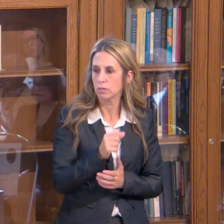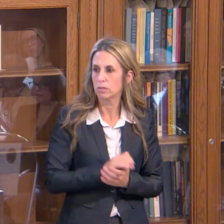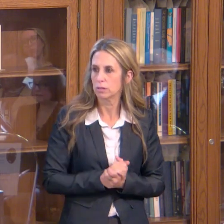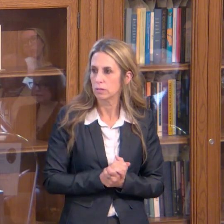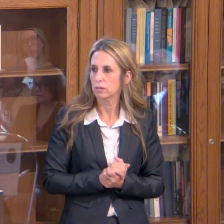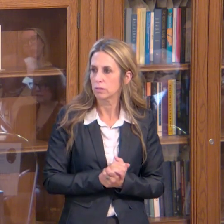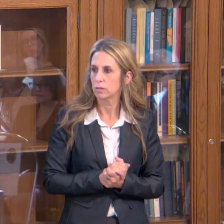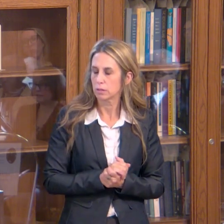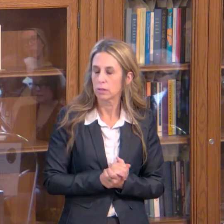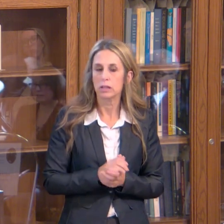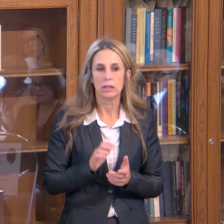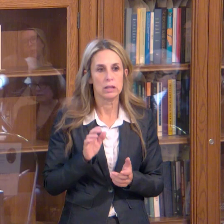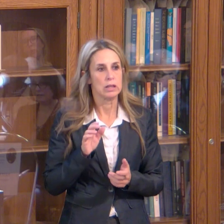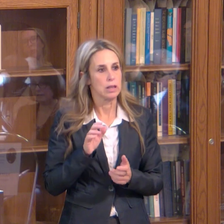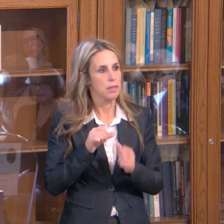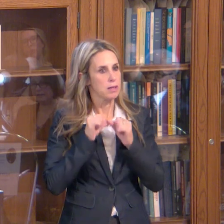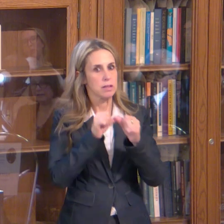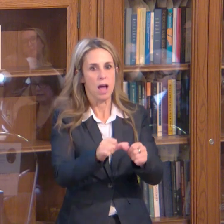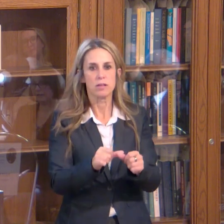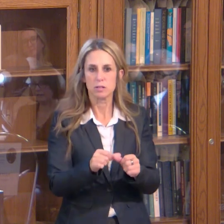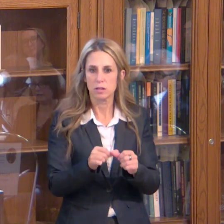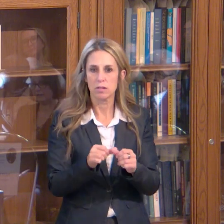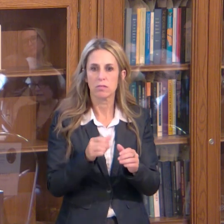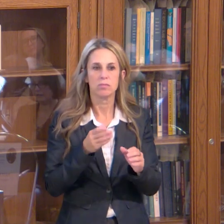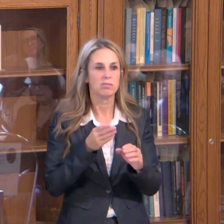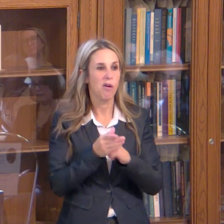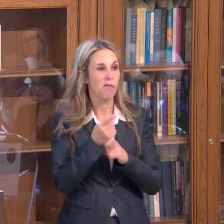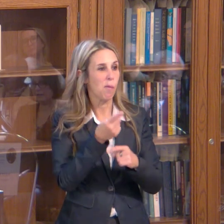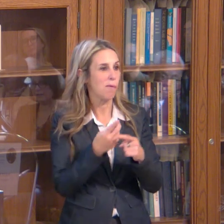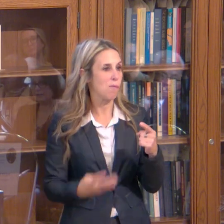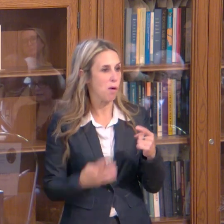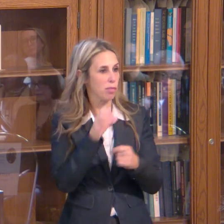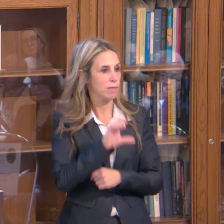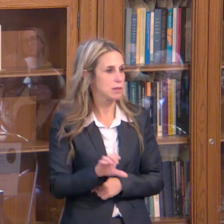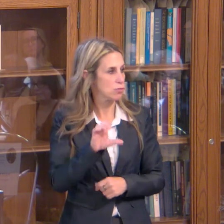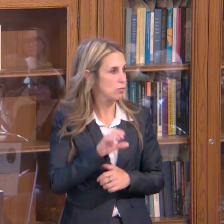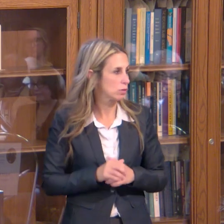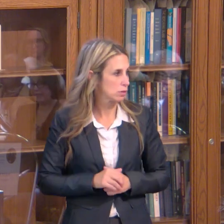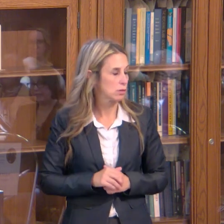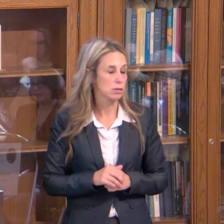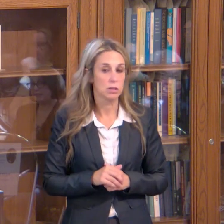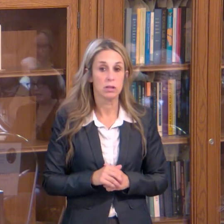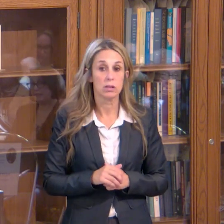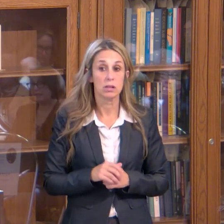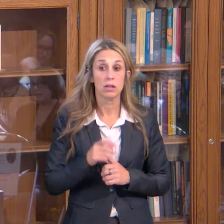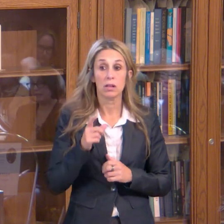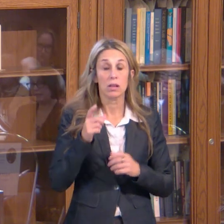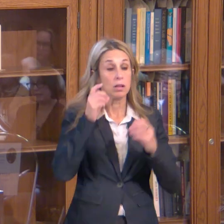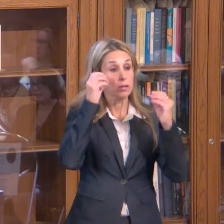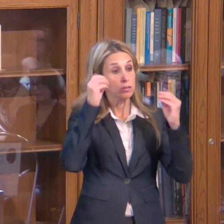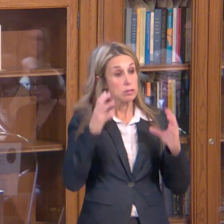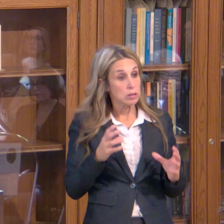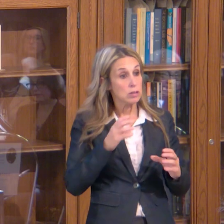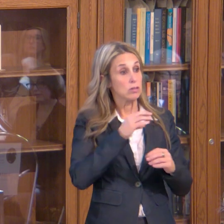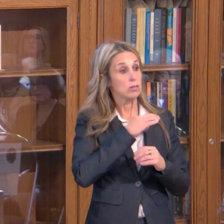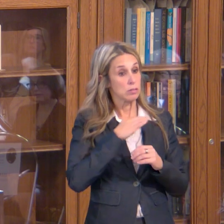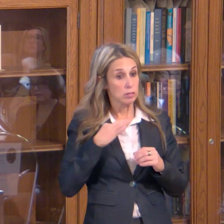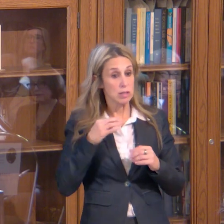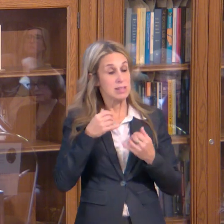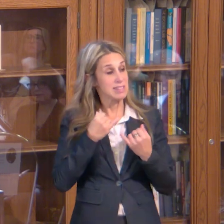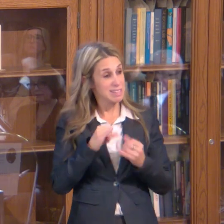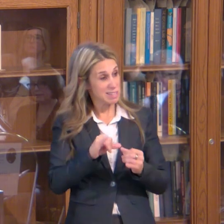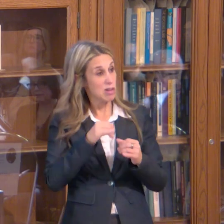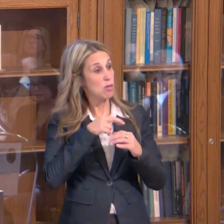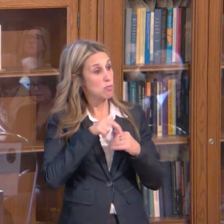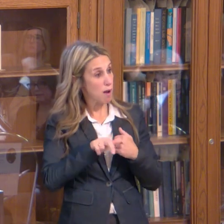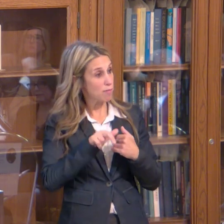that has lasted for more than a quarter of a century scholars in diverse Fields still reference